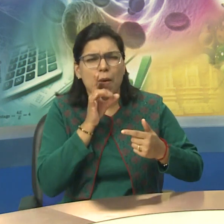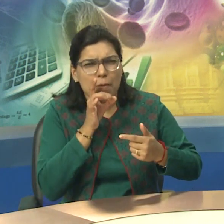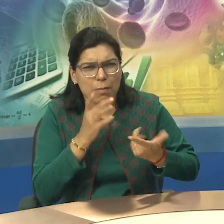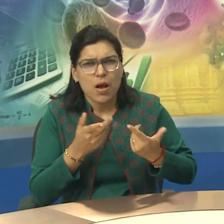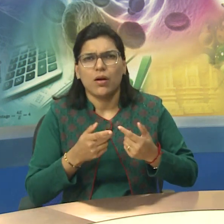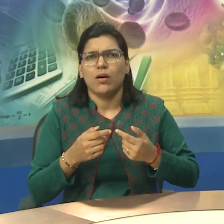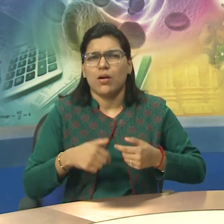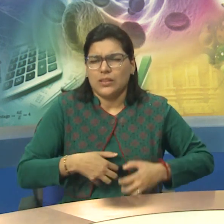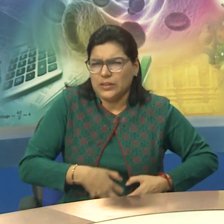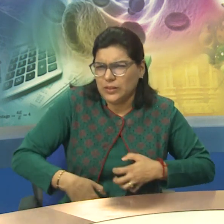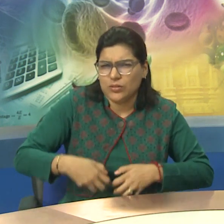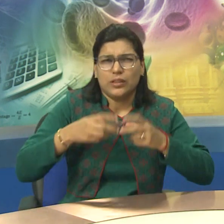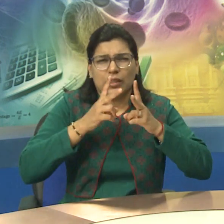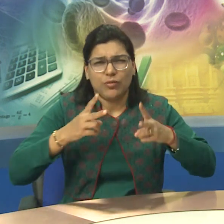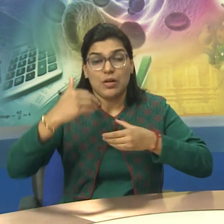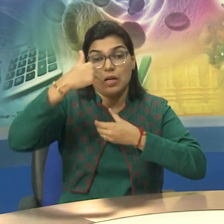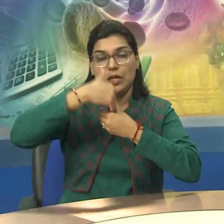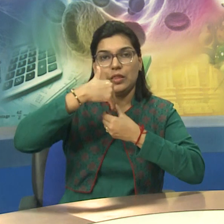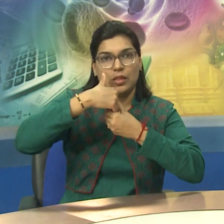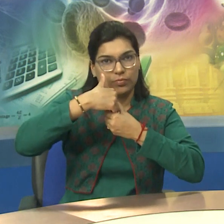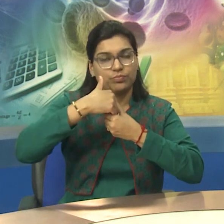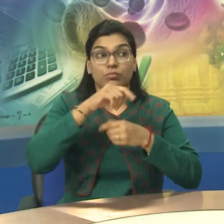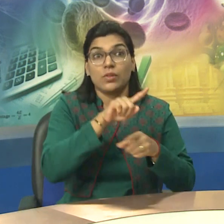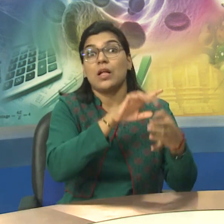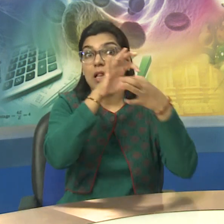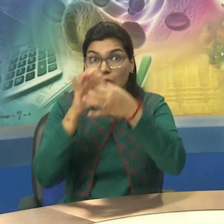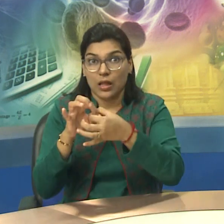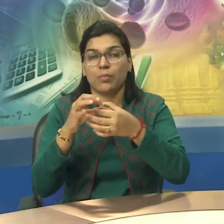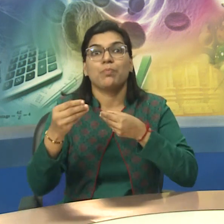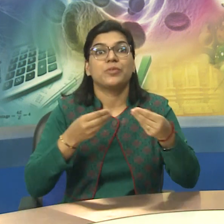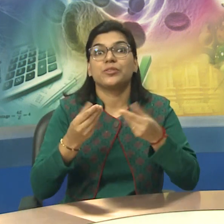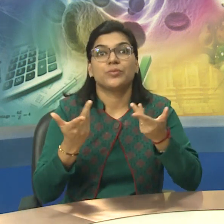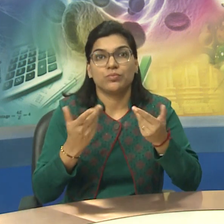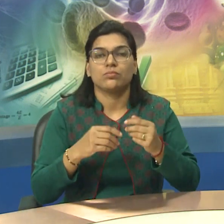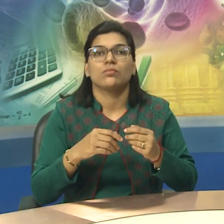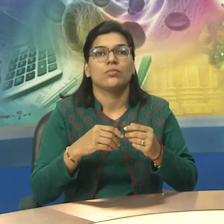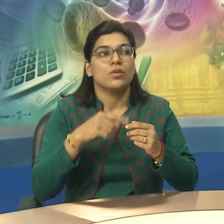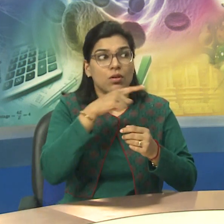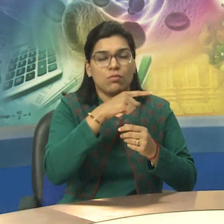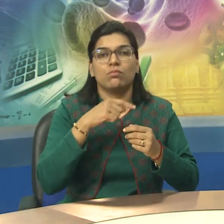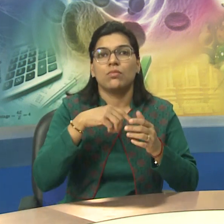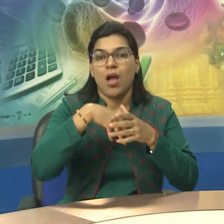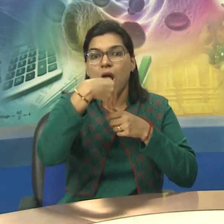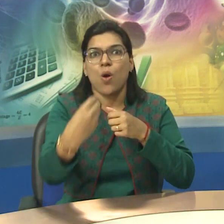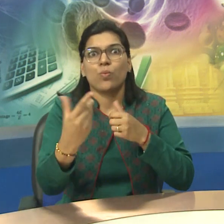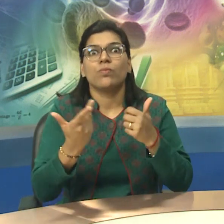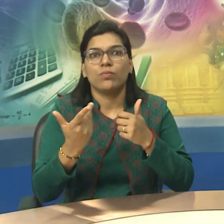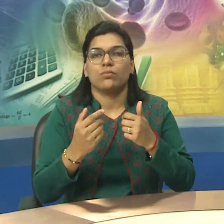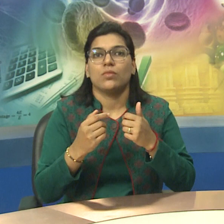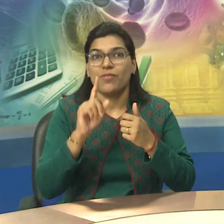jaundice, liver problem, etc., which are inside our body, we cannot see them. That is